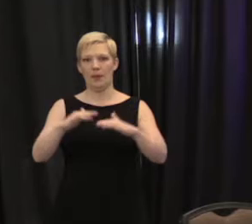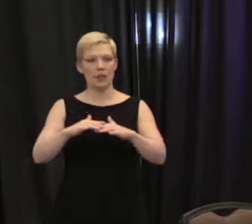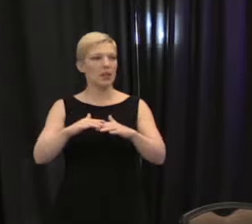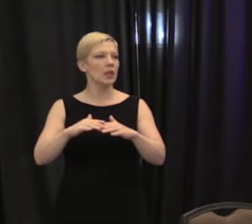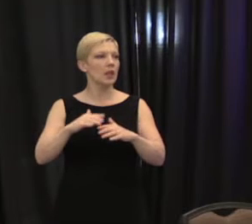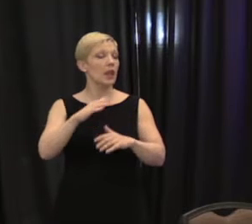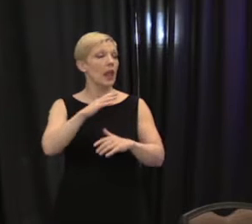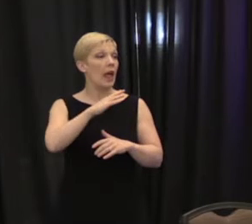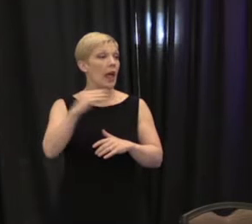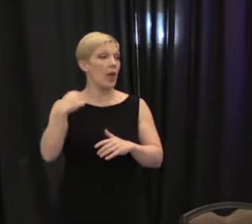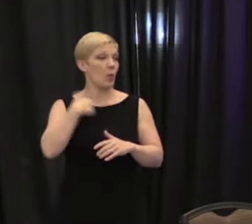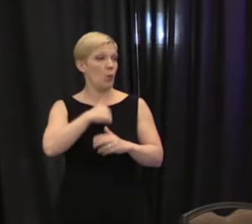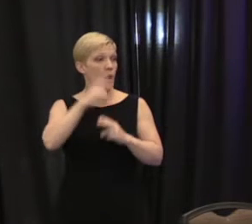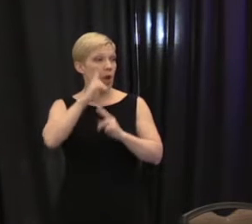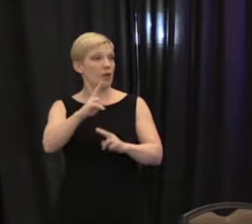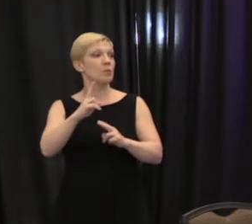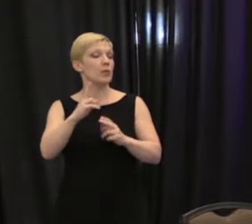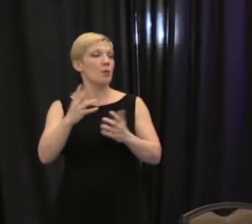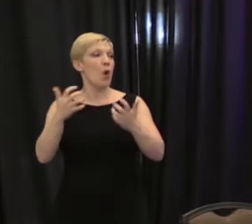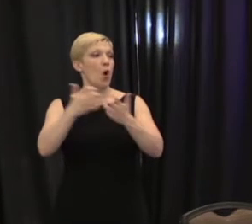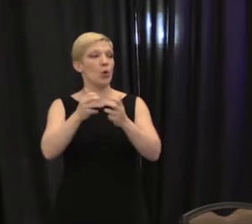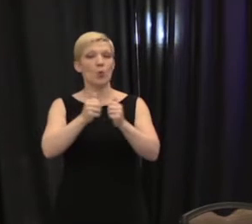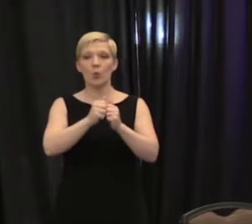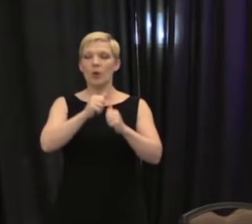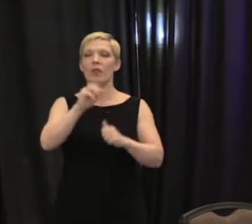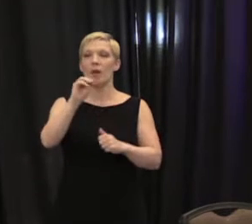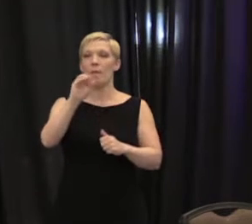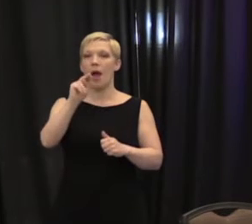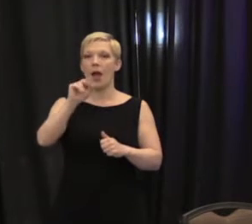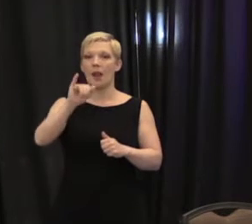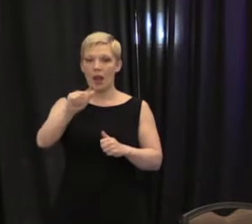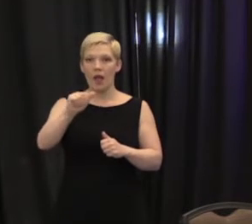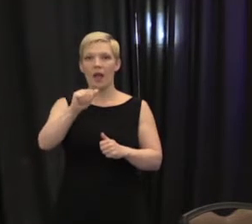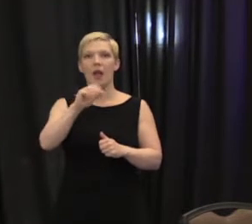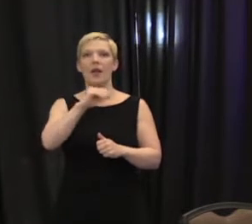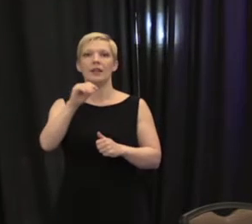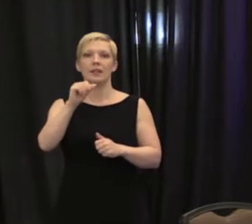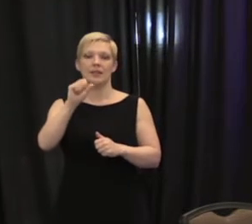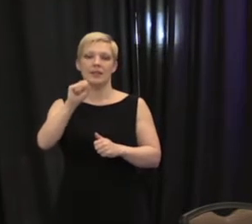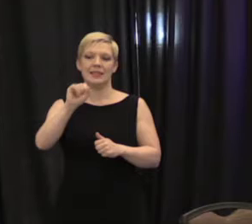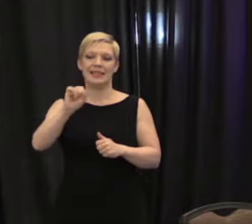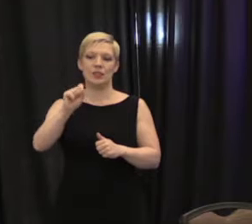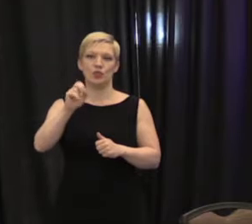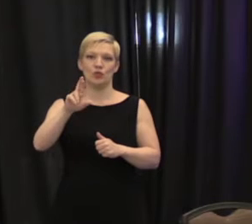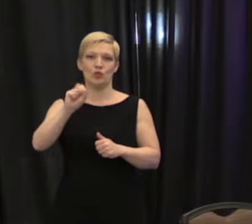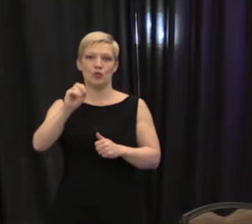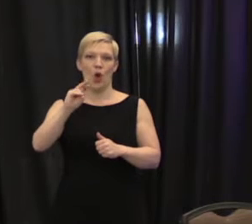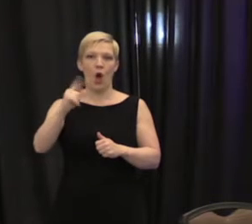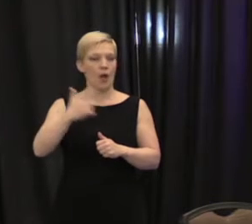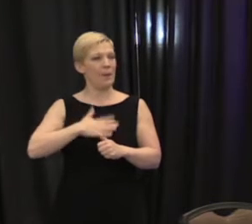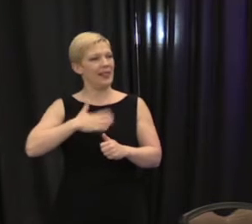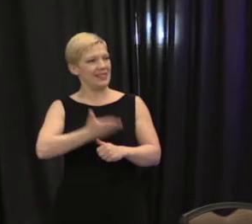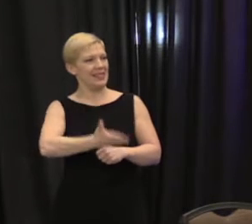year to be able to partner with Monica and Sister Song. Monica, would you just stand for one moment? Thank you.